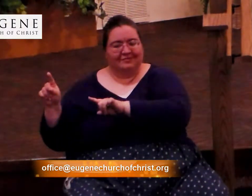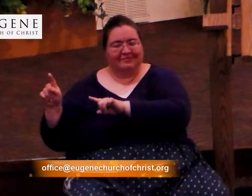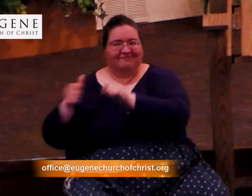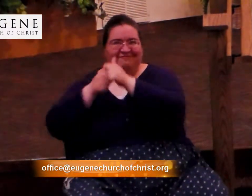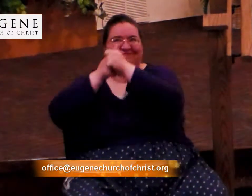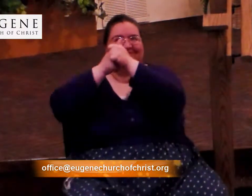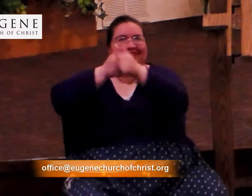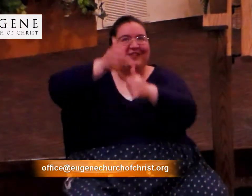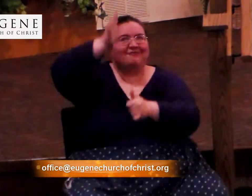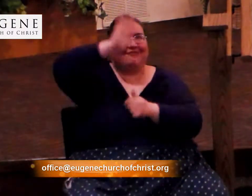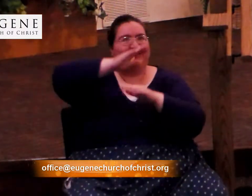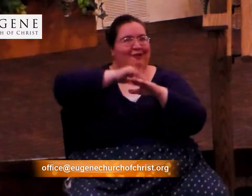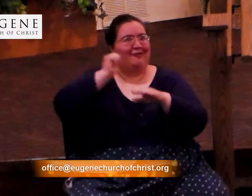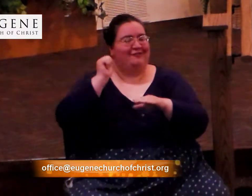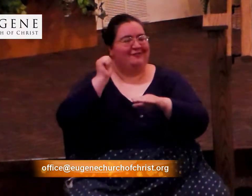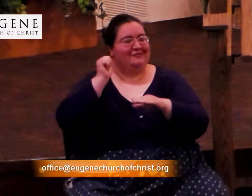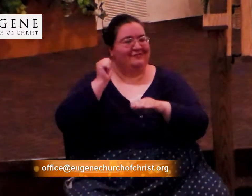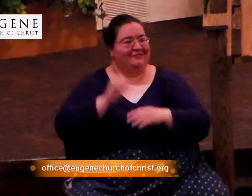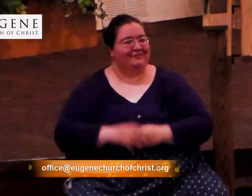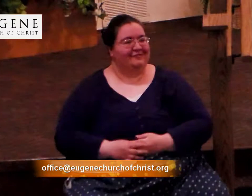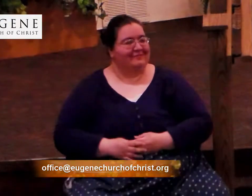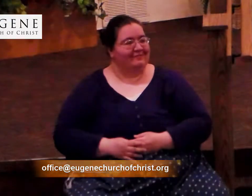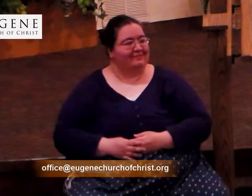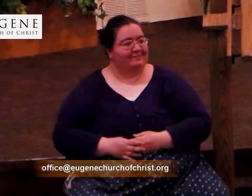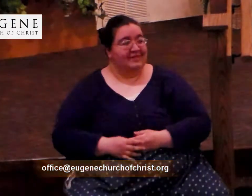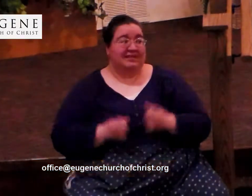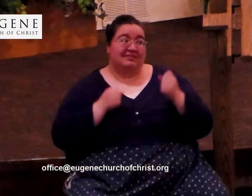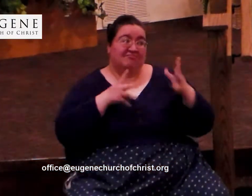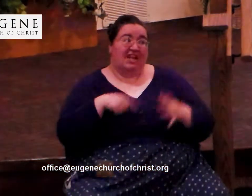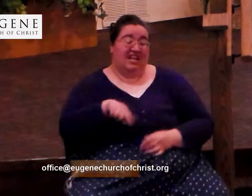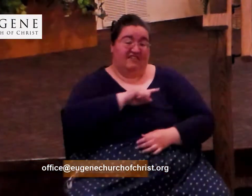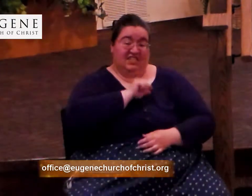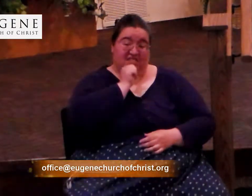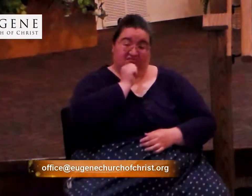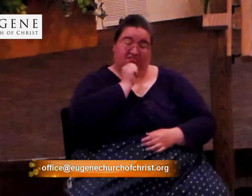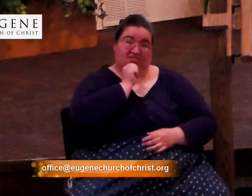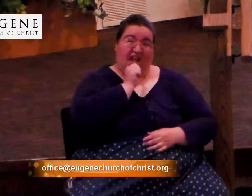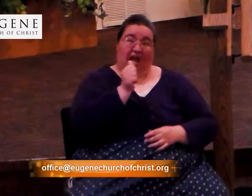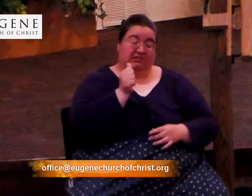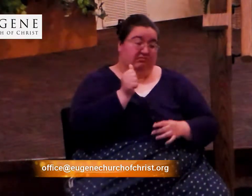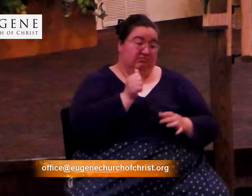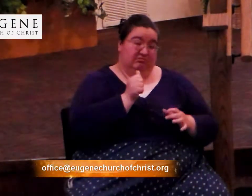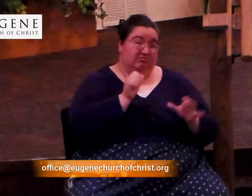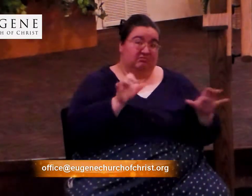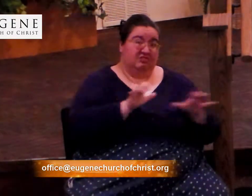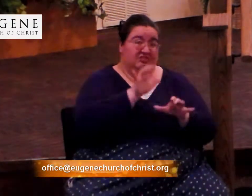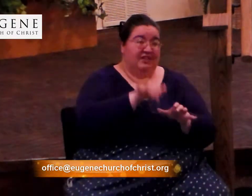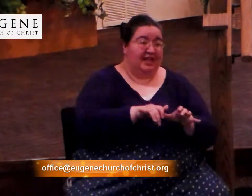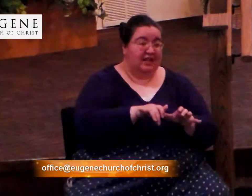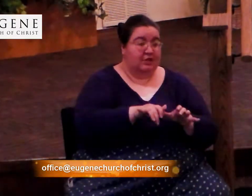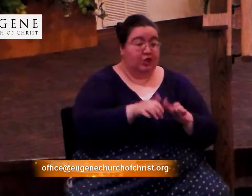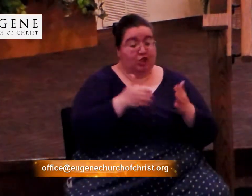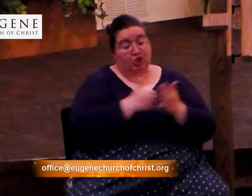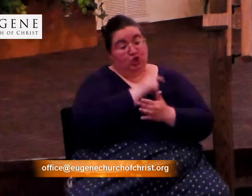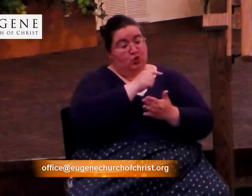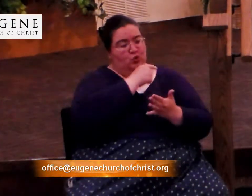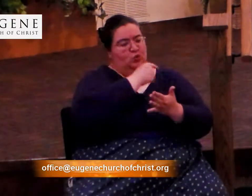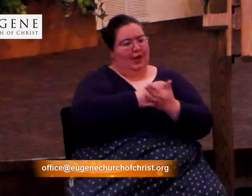for too many of us today, we're probably not doing that. Whether we're new graduates or whether graduation is 26 years